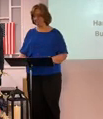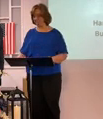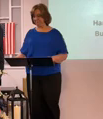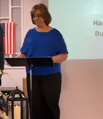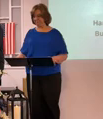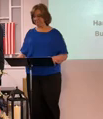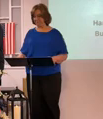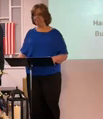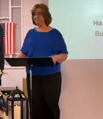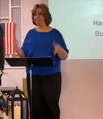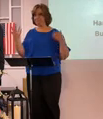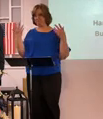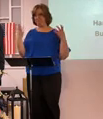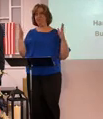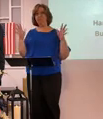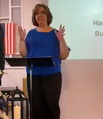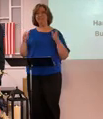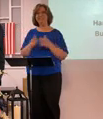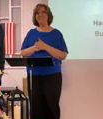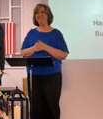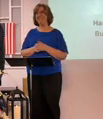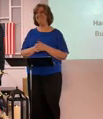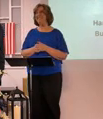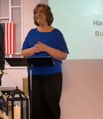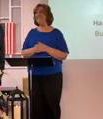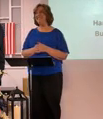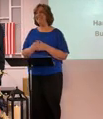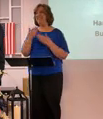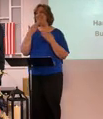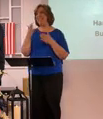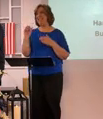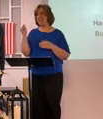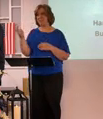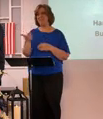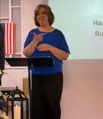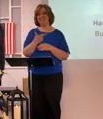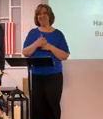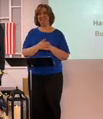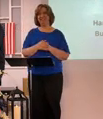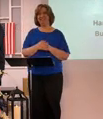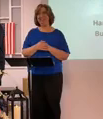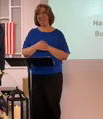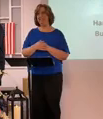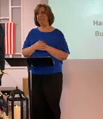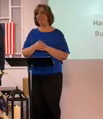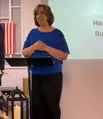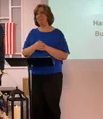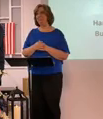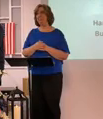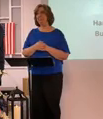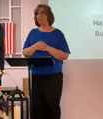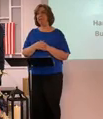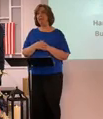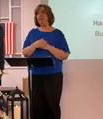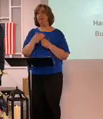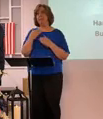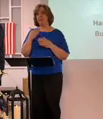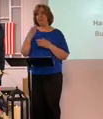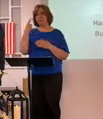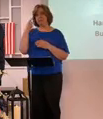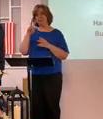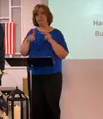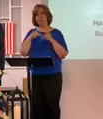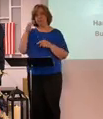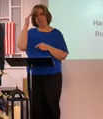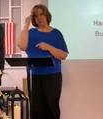I think that's it. That's it? Yeah. Okay. So, thank you, everybody. And those of you that know our story, you and